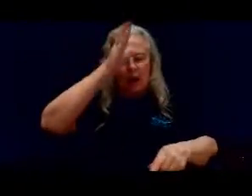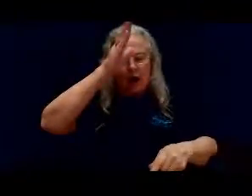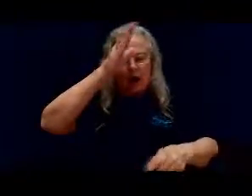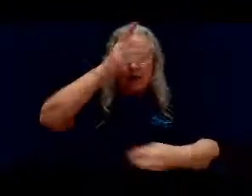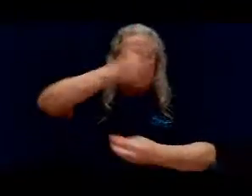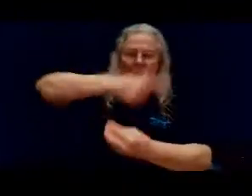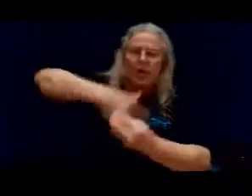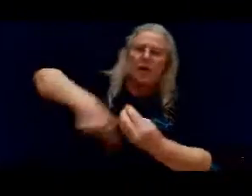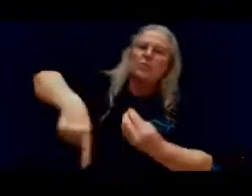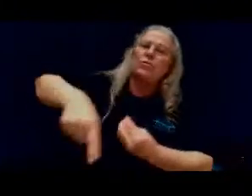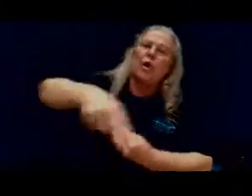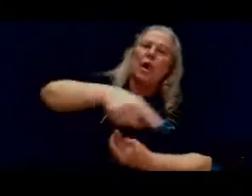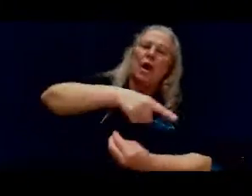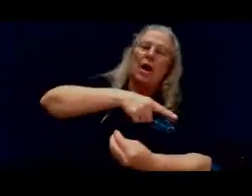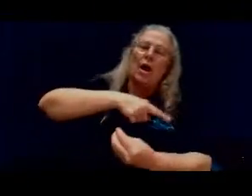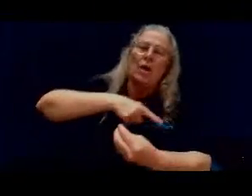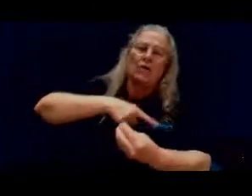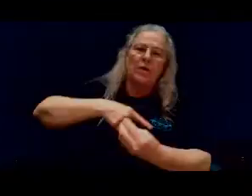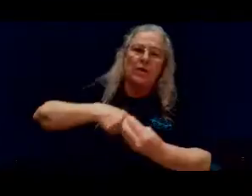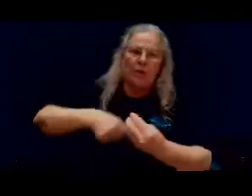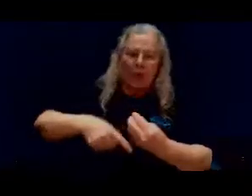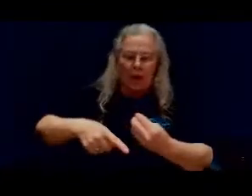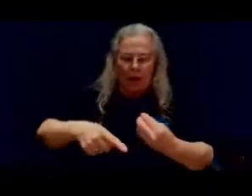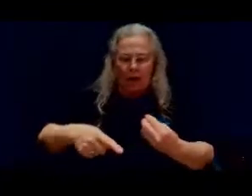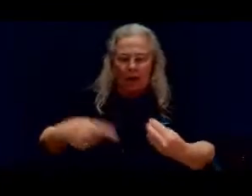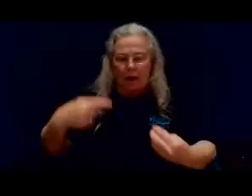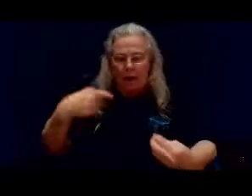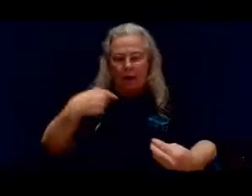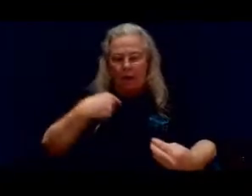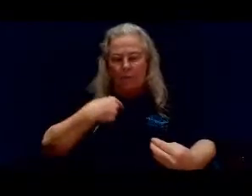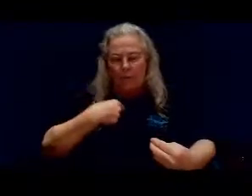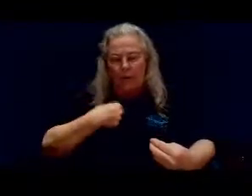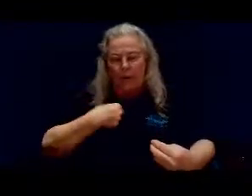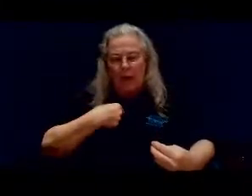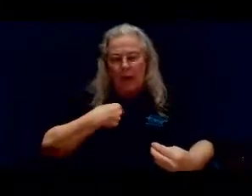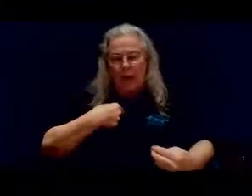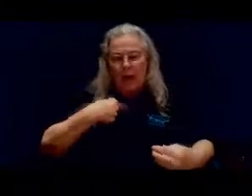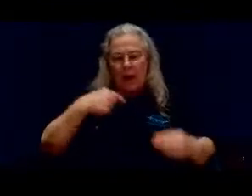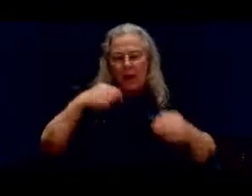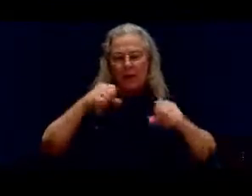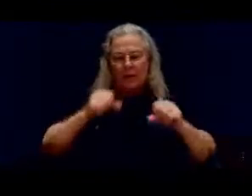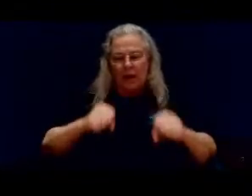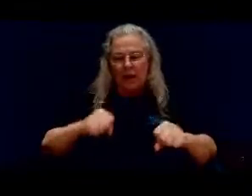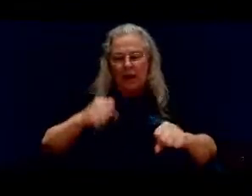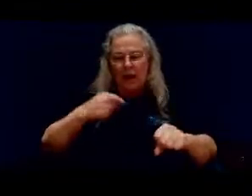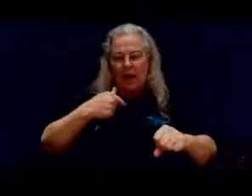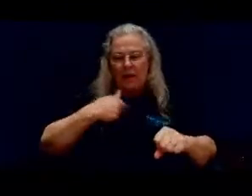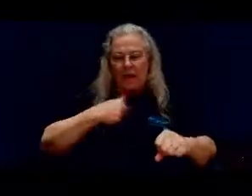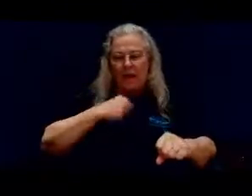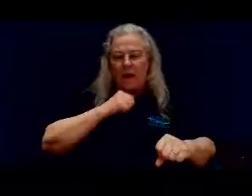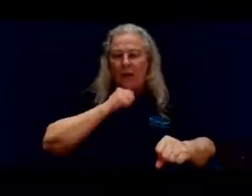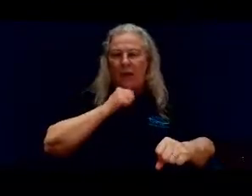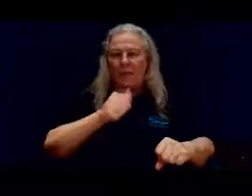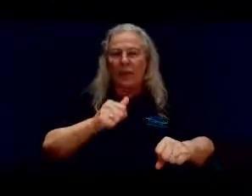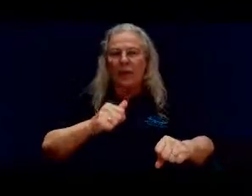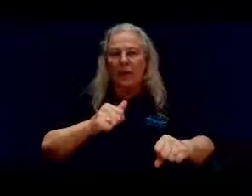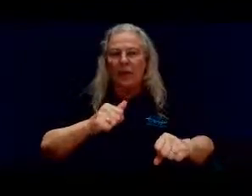God is round about me, and can I be